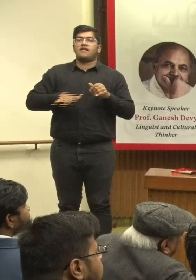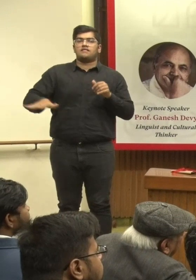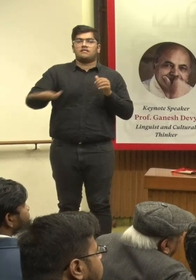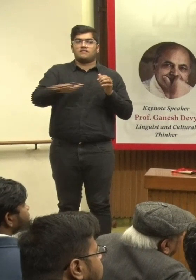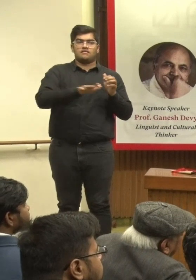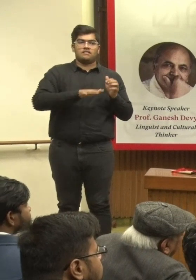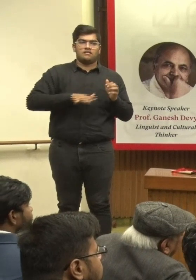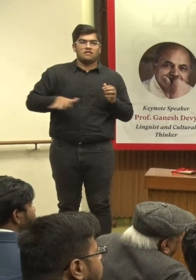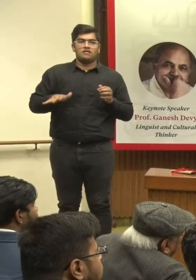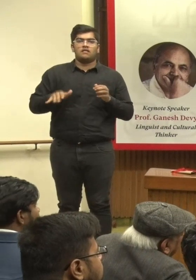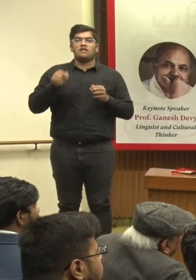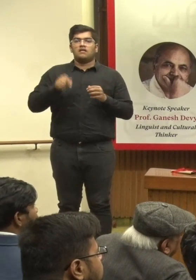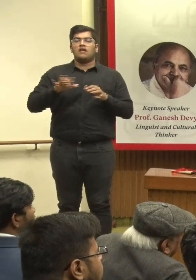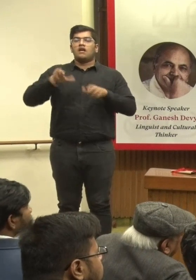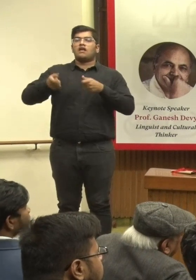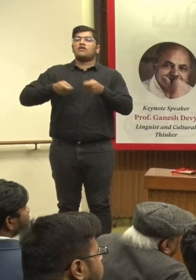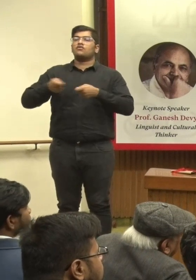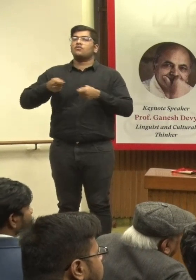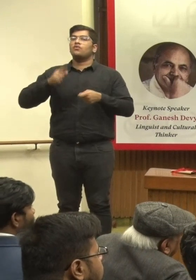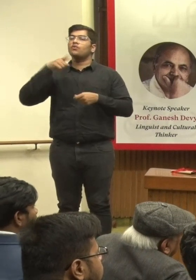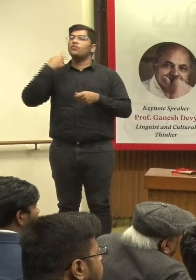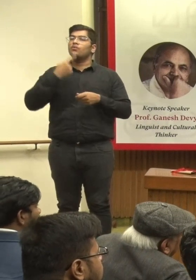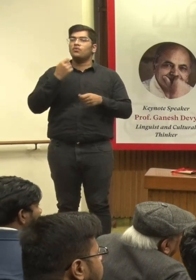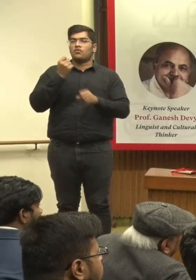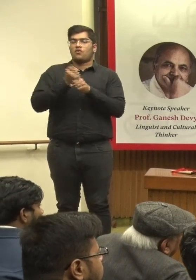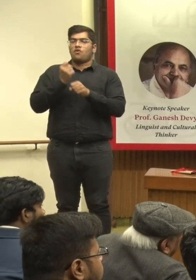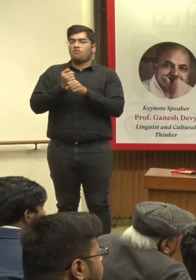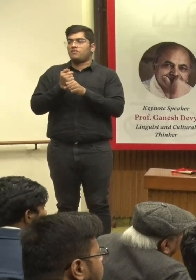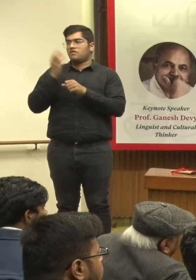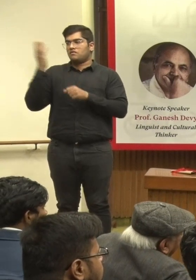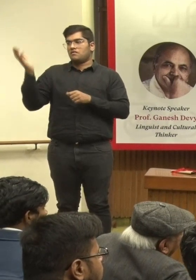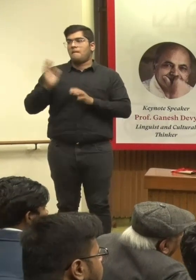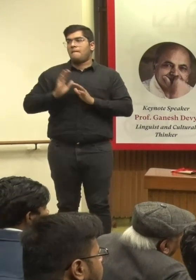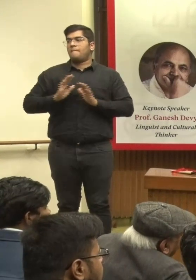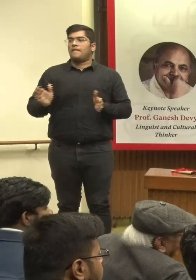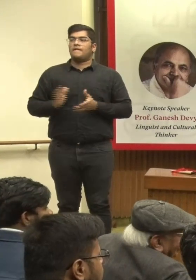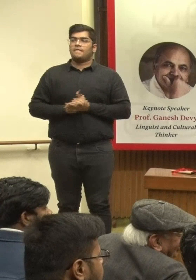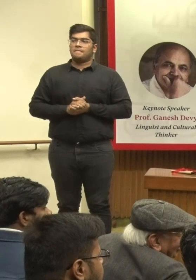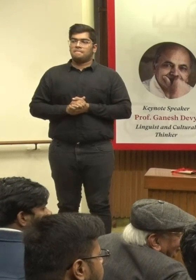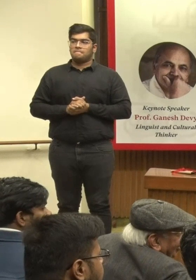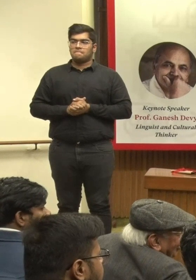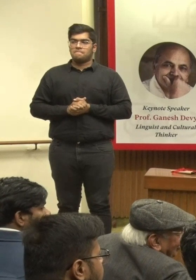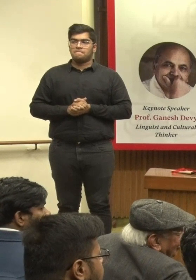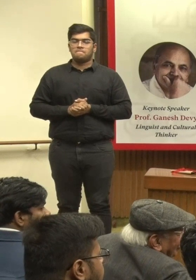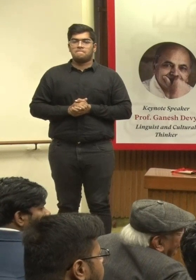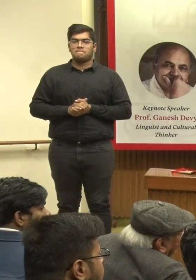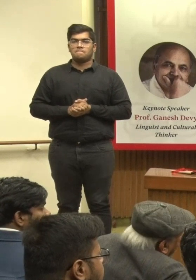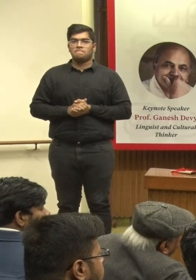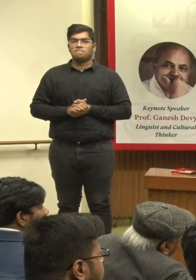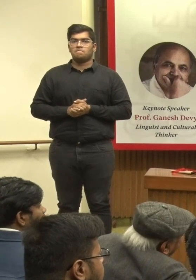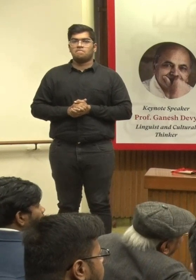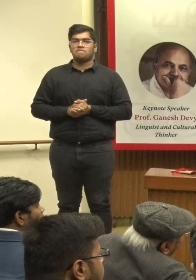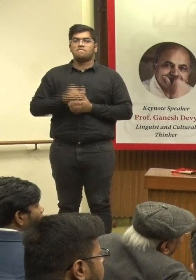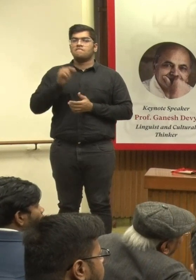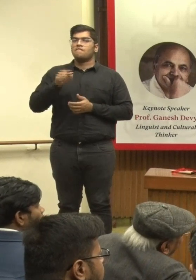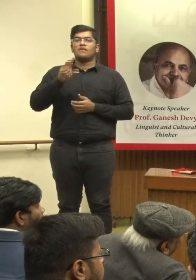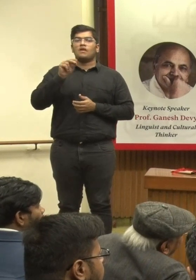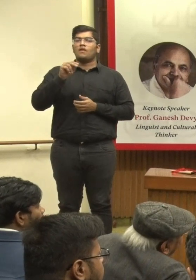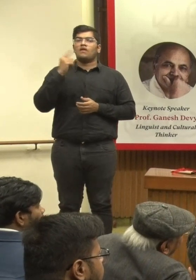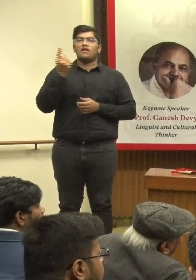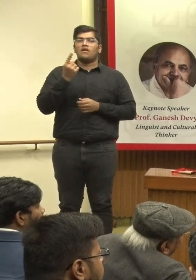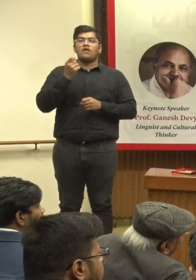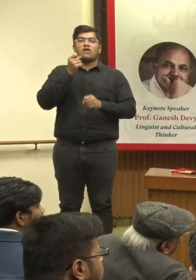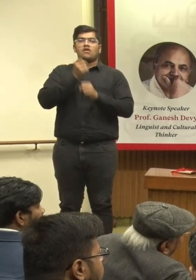land controlled by the government as forest land is called forest. And it's not so just in the government